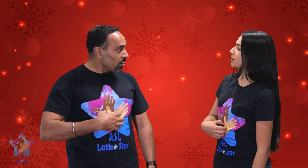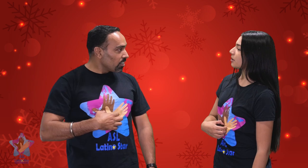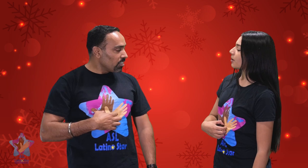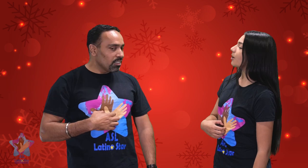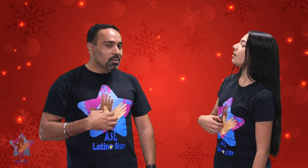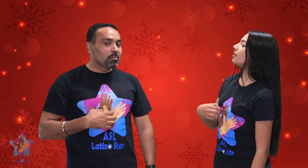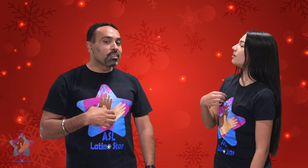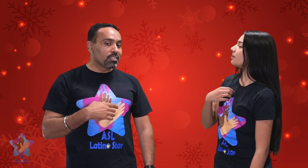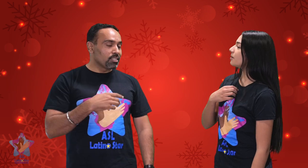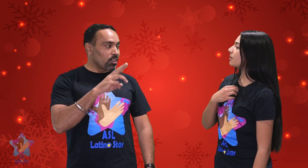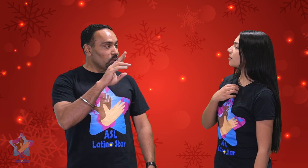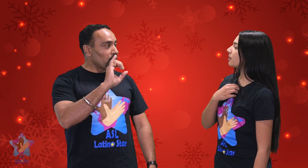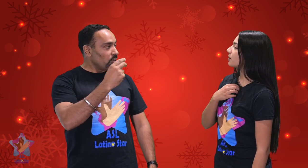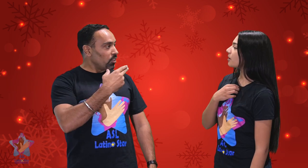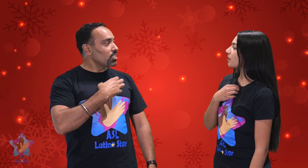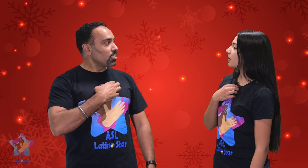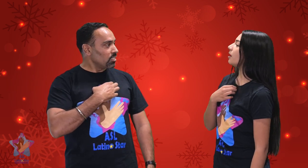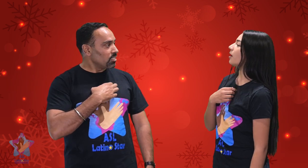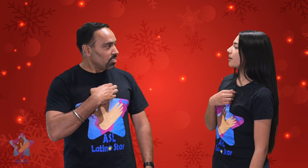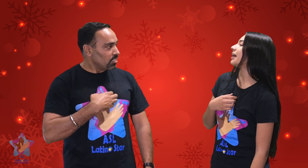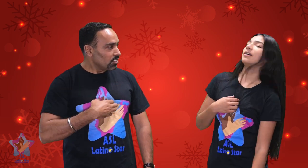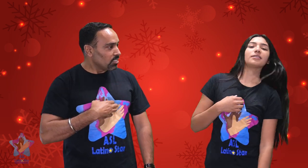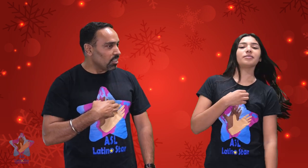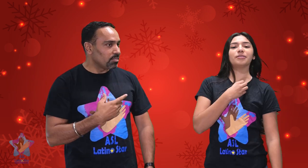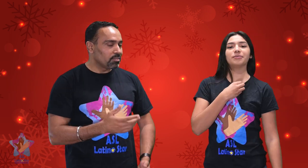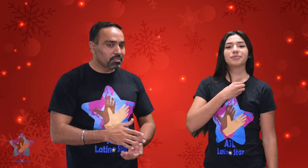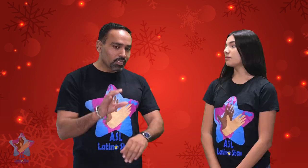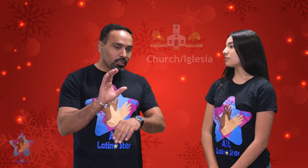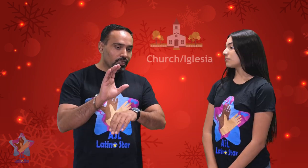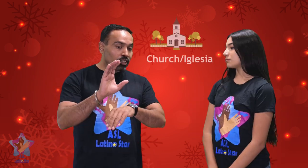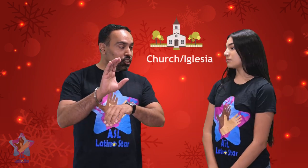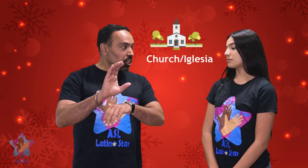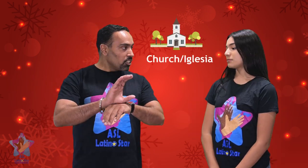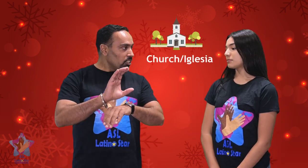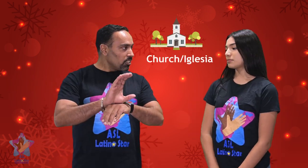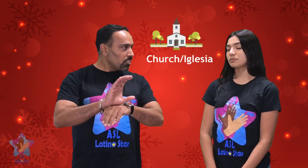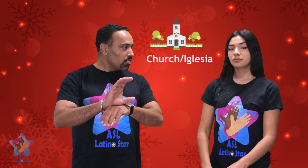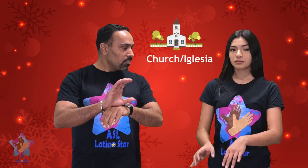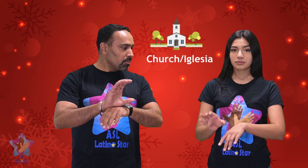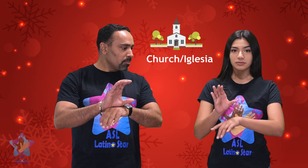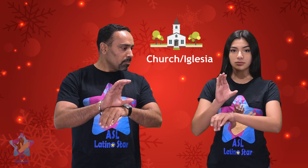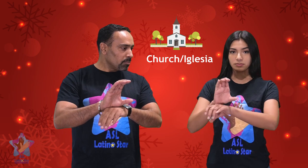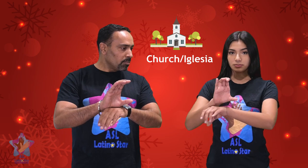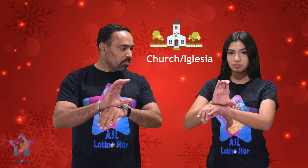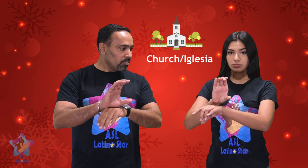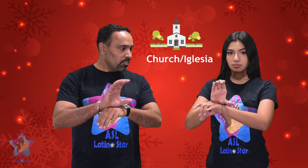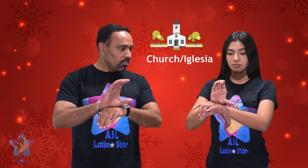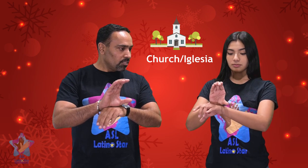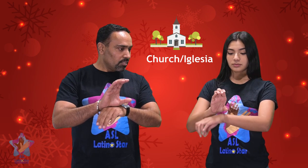hungry. Oh. this is also like a fish. Okay. Cool. Church. Iglesia.